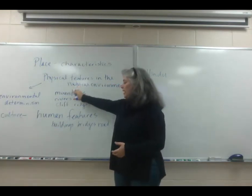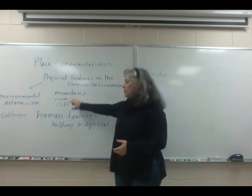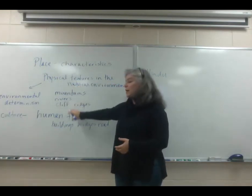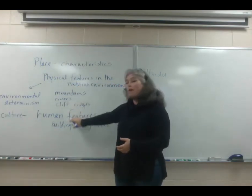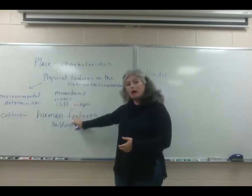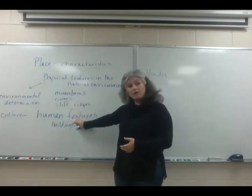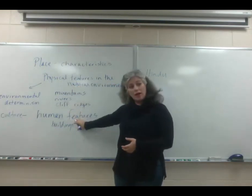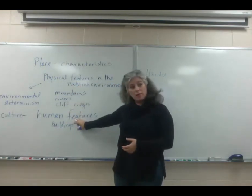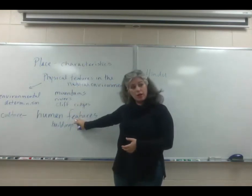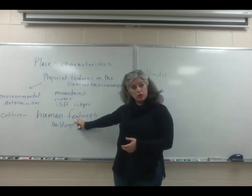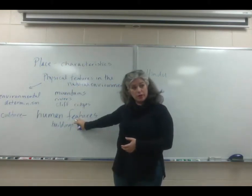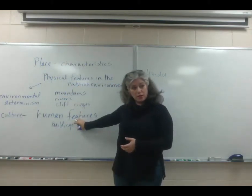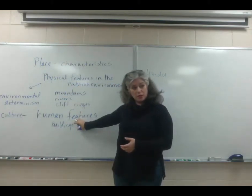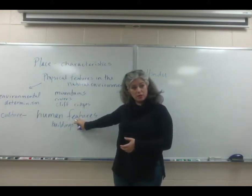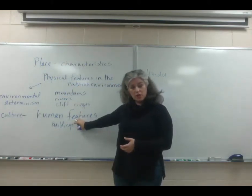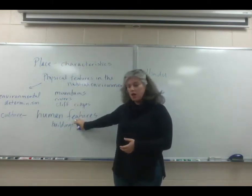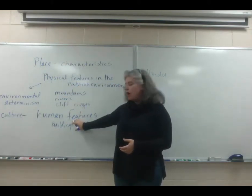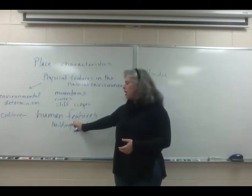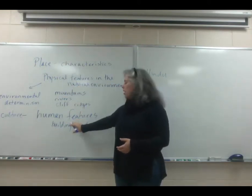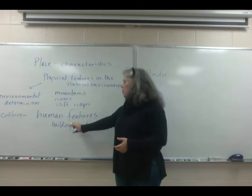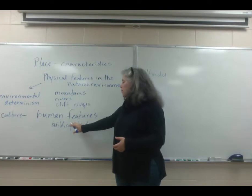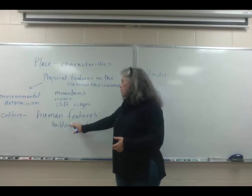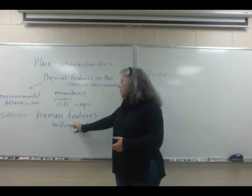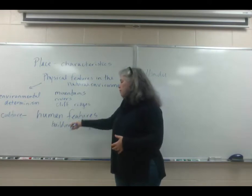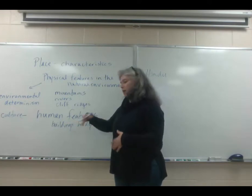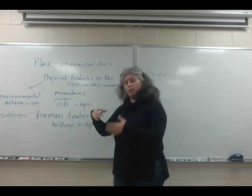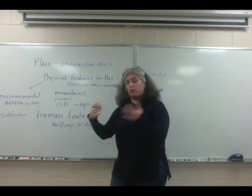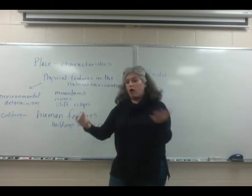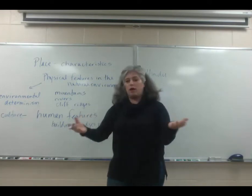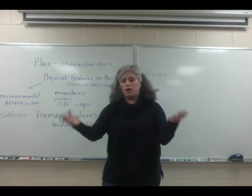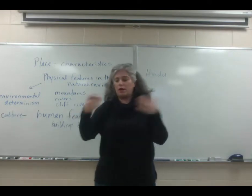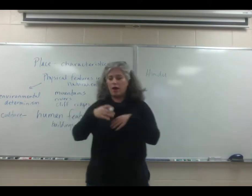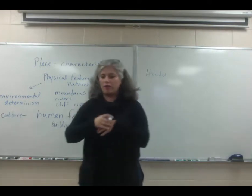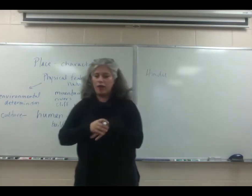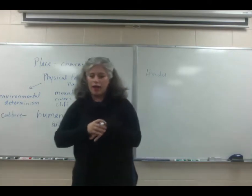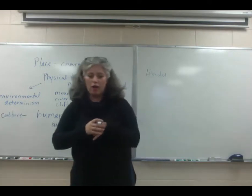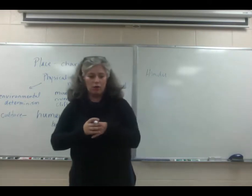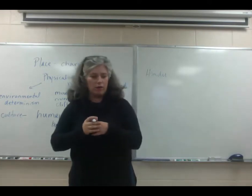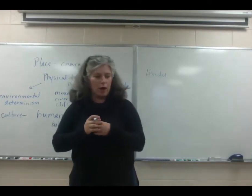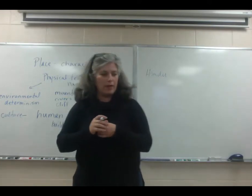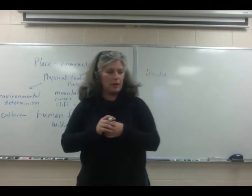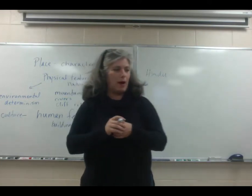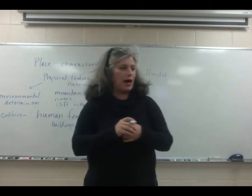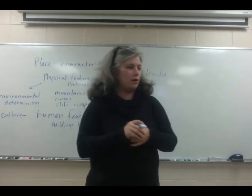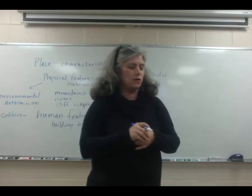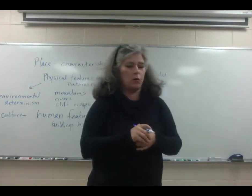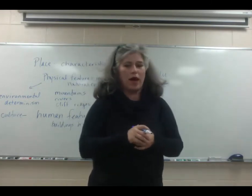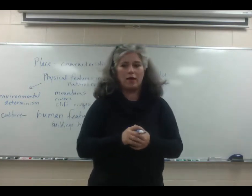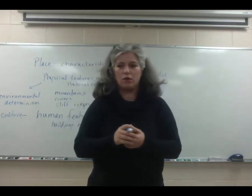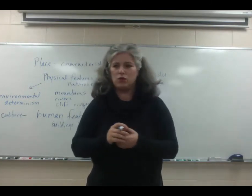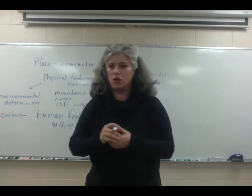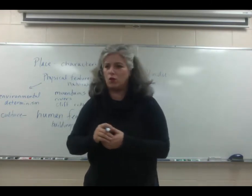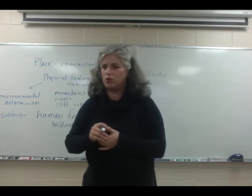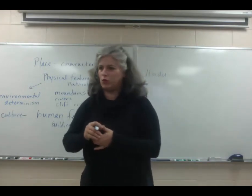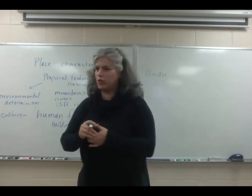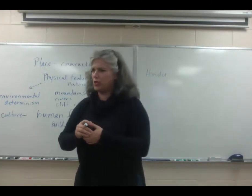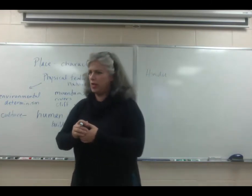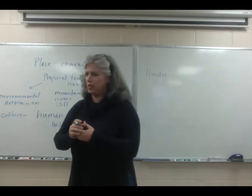been modified by humans and brought in, I forget how many miles away those stones originated. Oh,